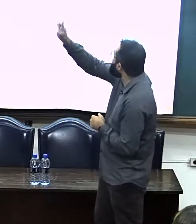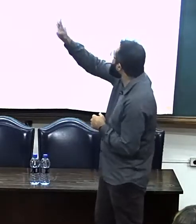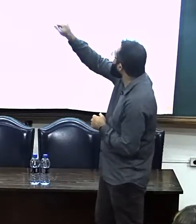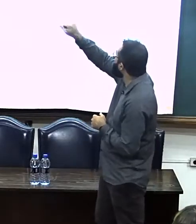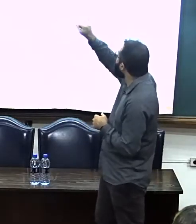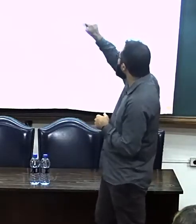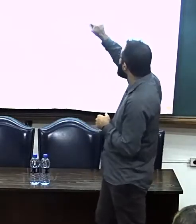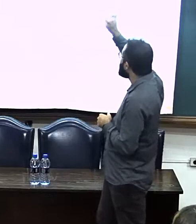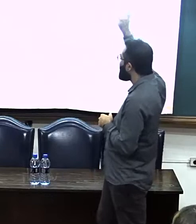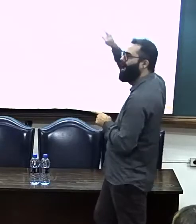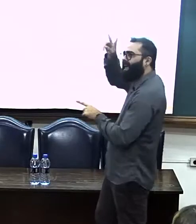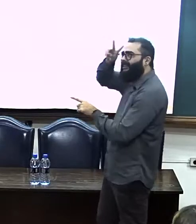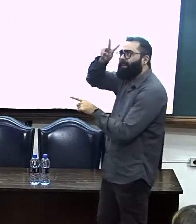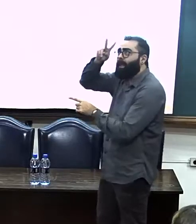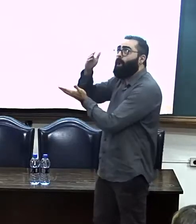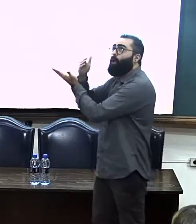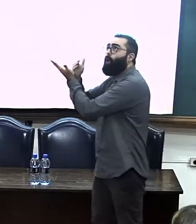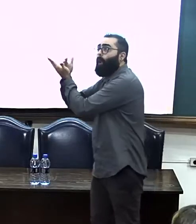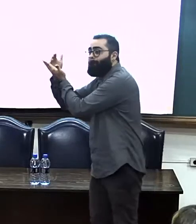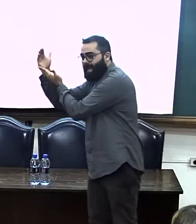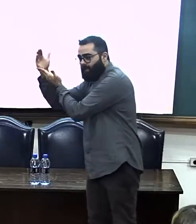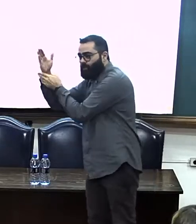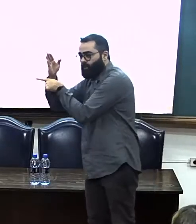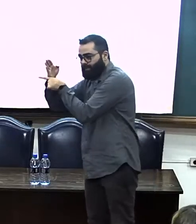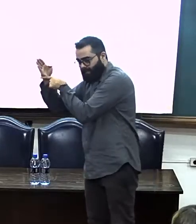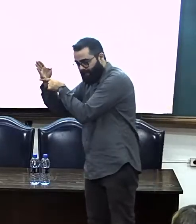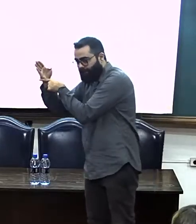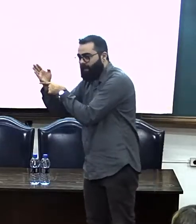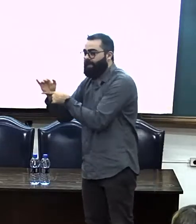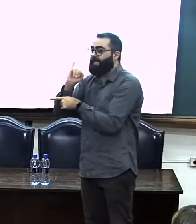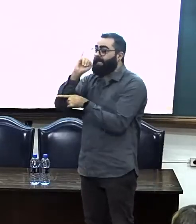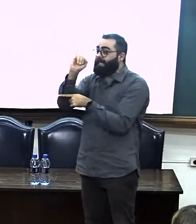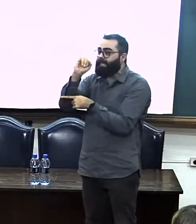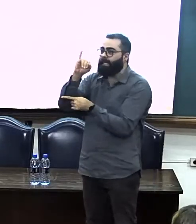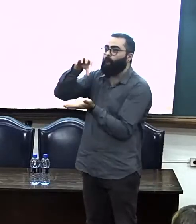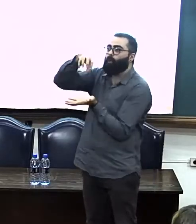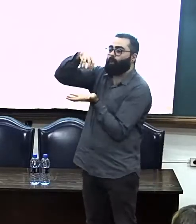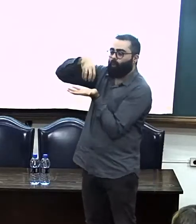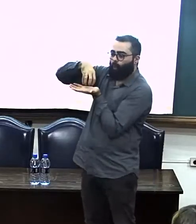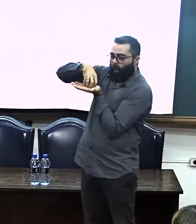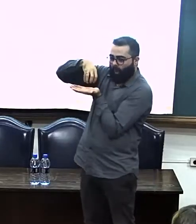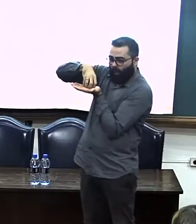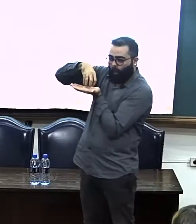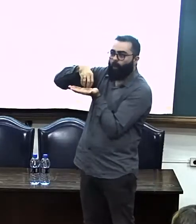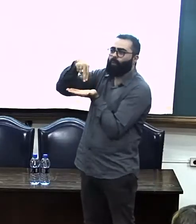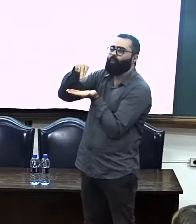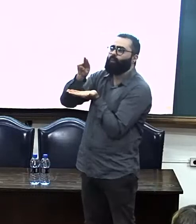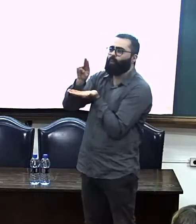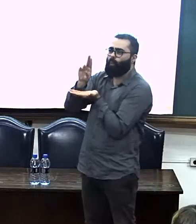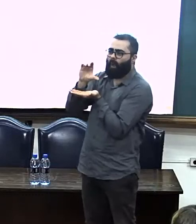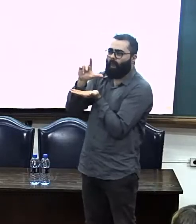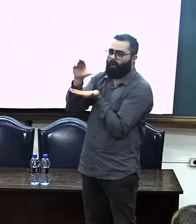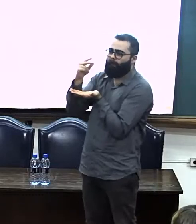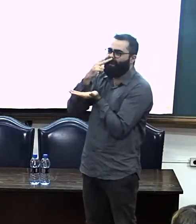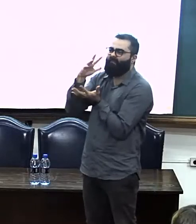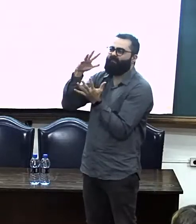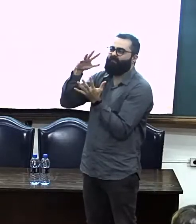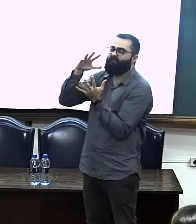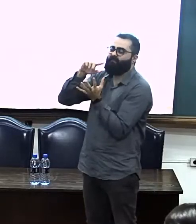entendem por que é difícil trabalhar com esse modelo. E aí, então, ela espera que vocês a ajudem a